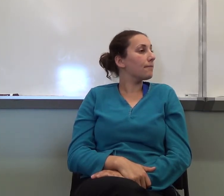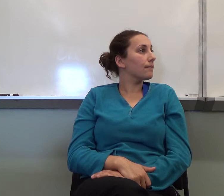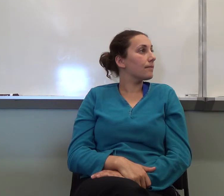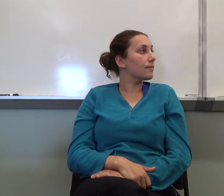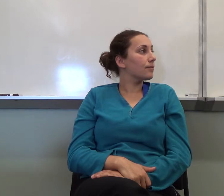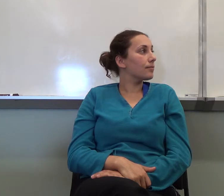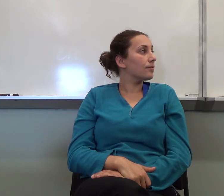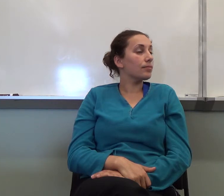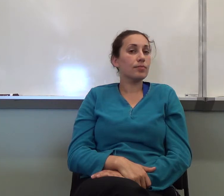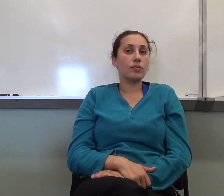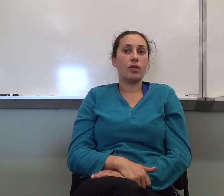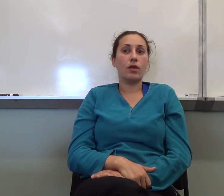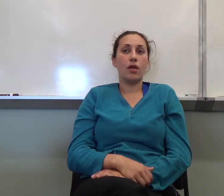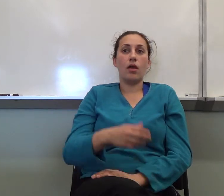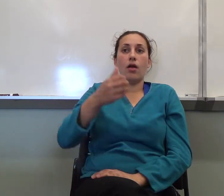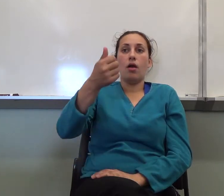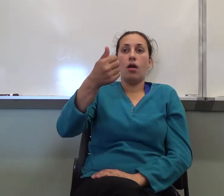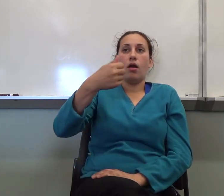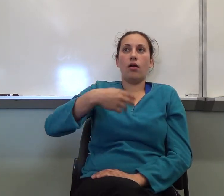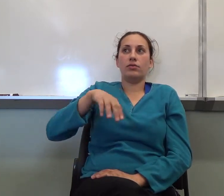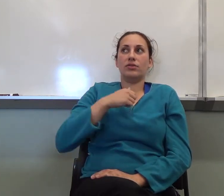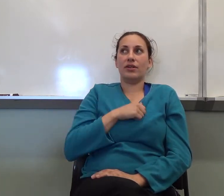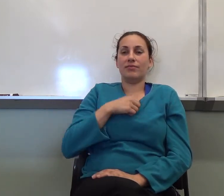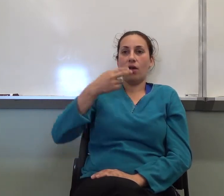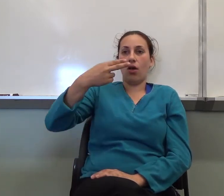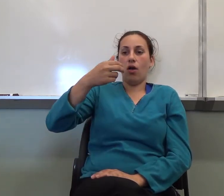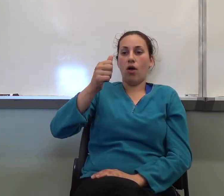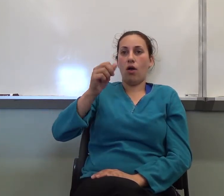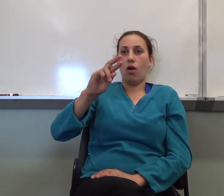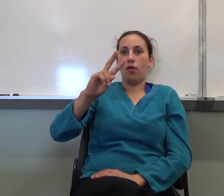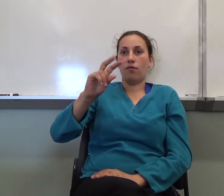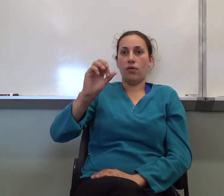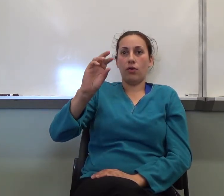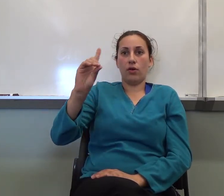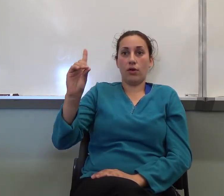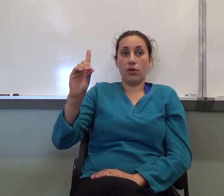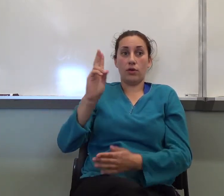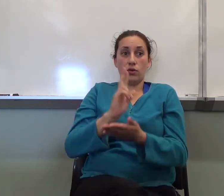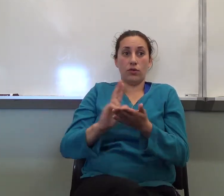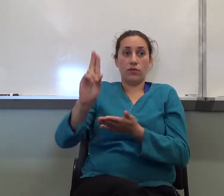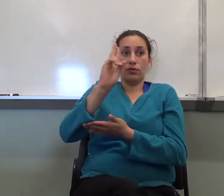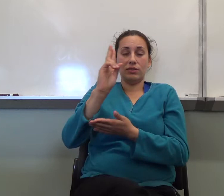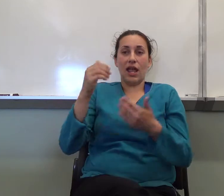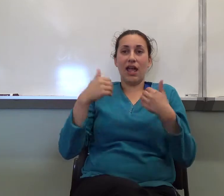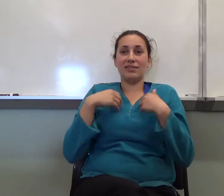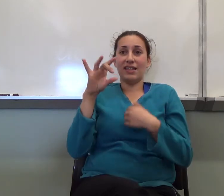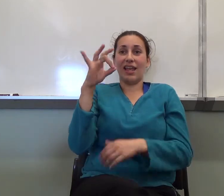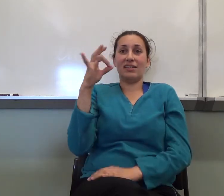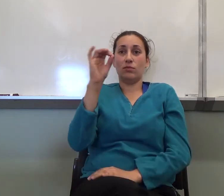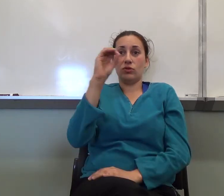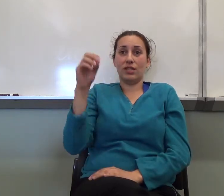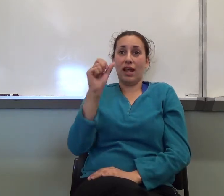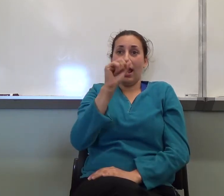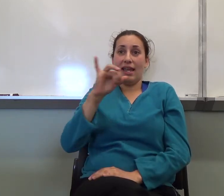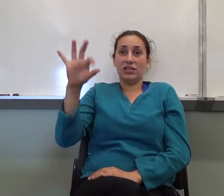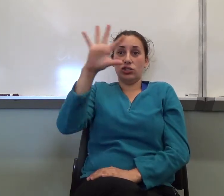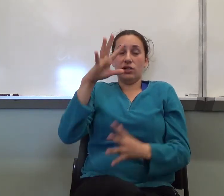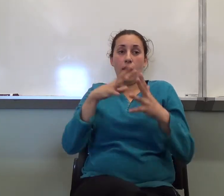Harvard University's freshman class for 2006 had 18% Asian Americans. If this